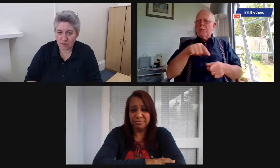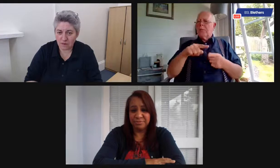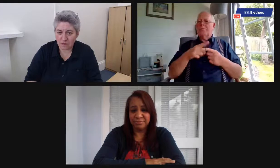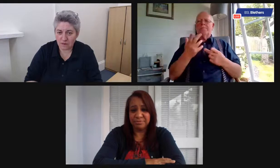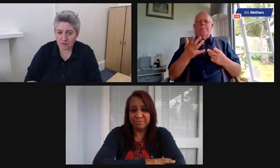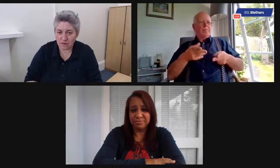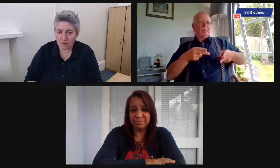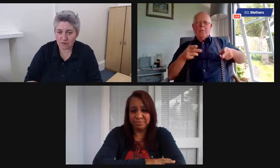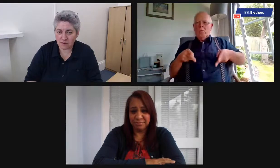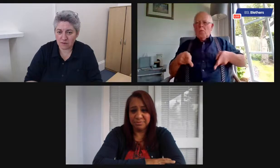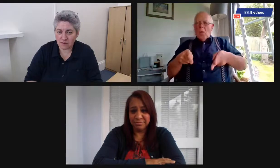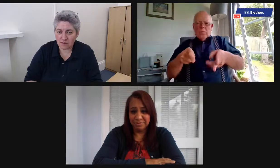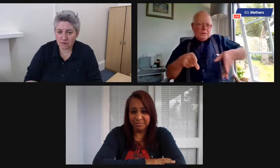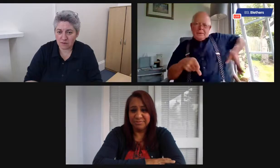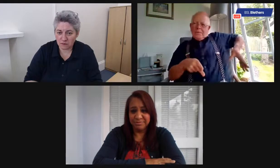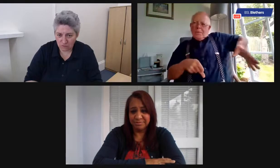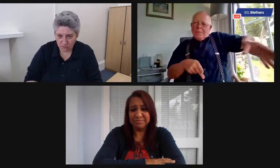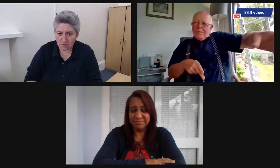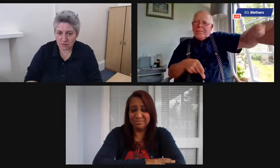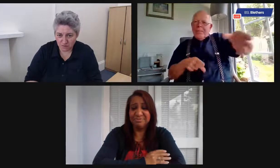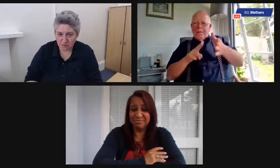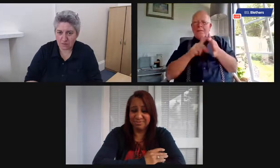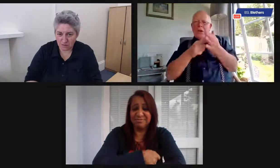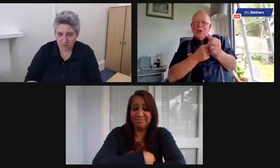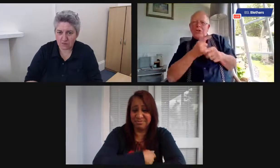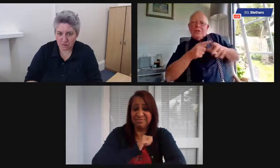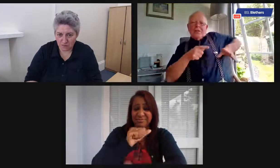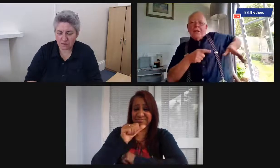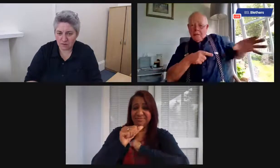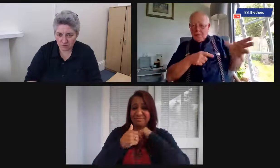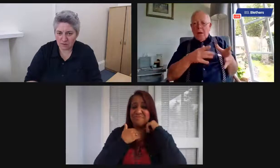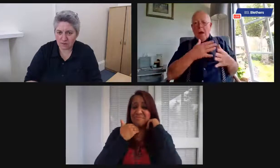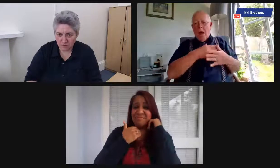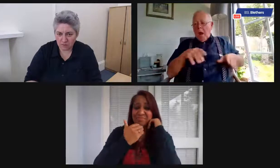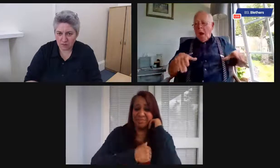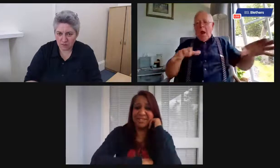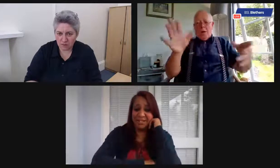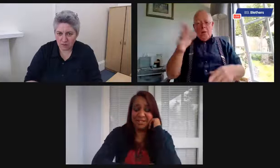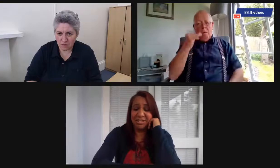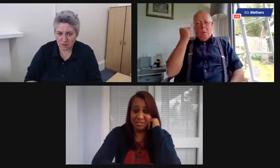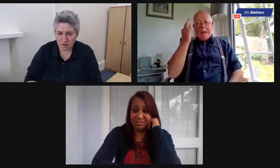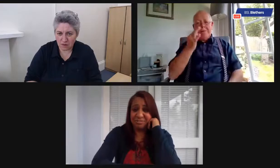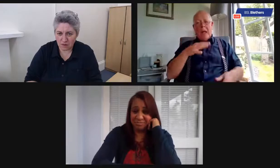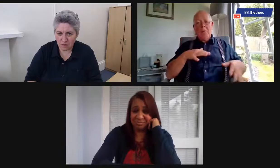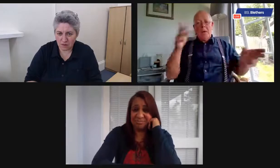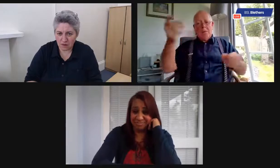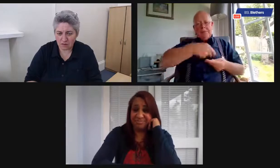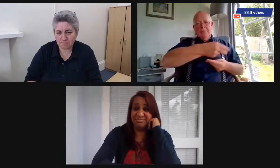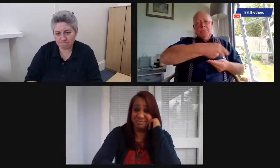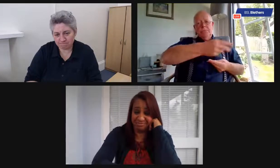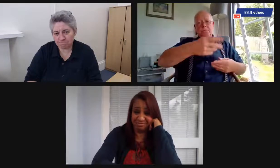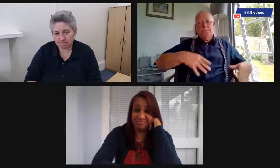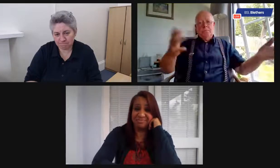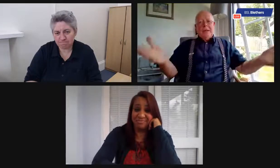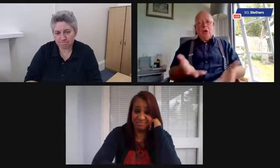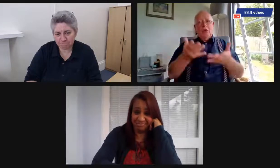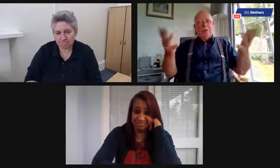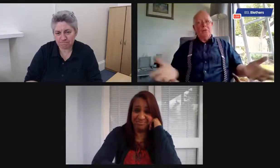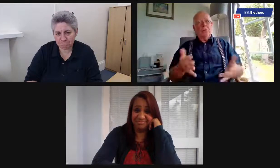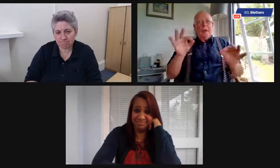how it is in Scotland, but here where I live, the roundabouts and the verges by roads are